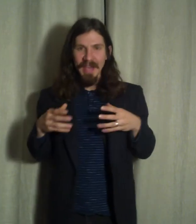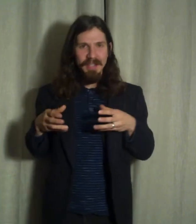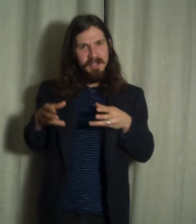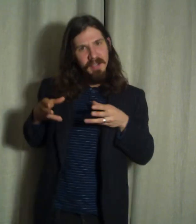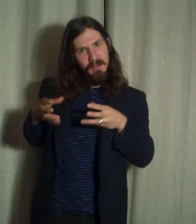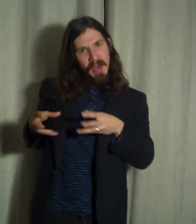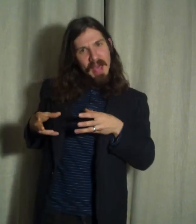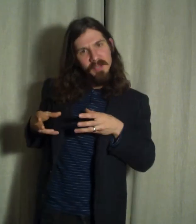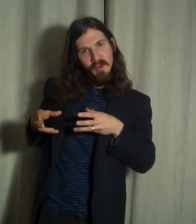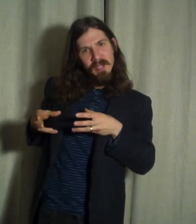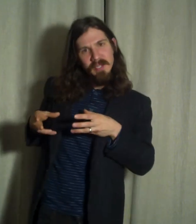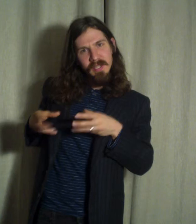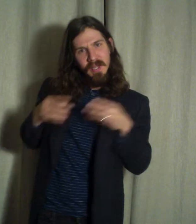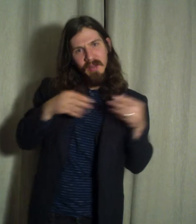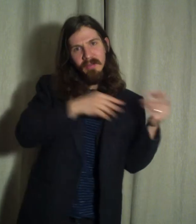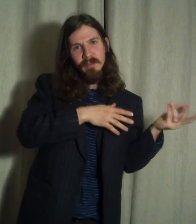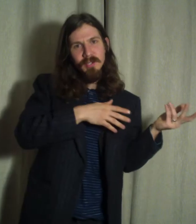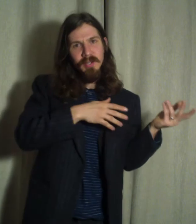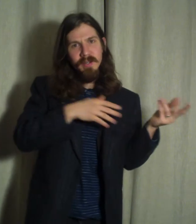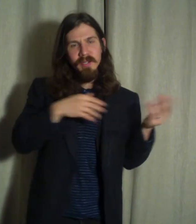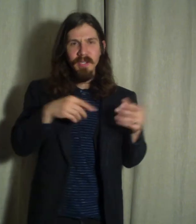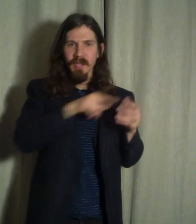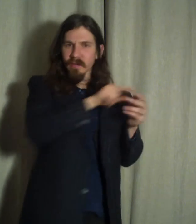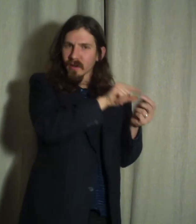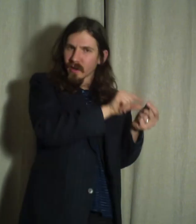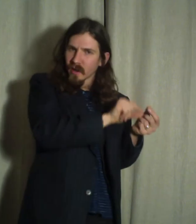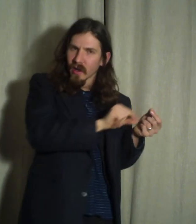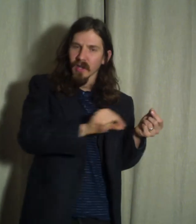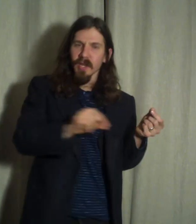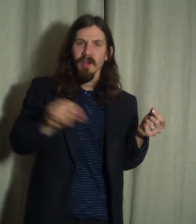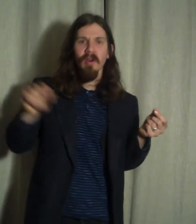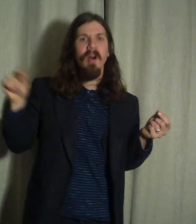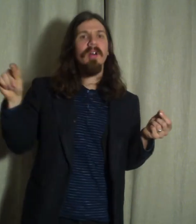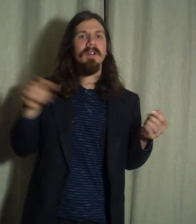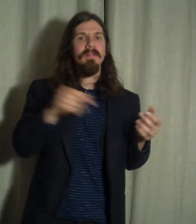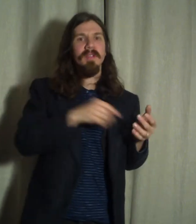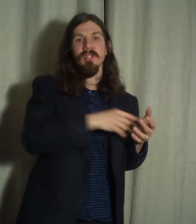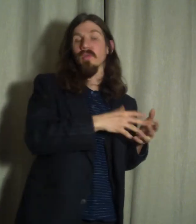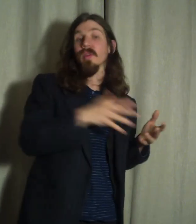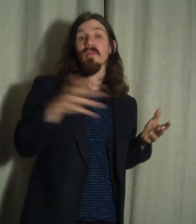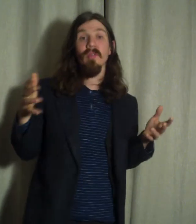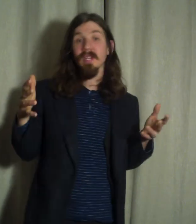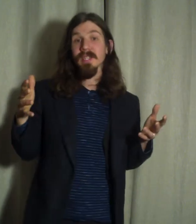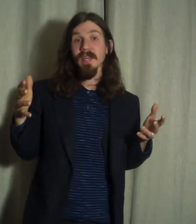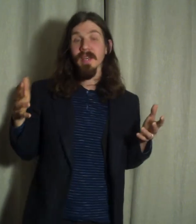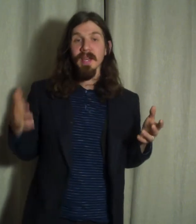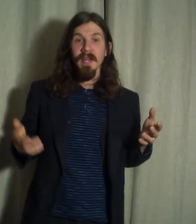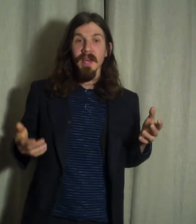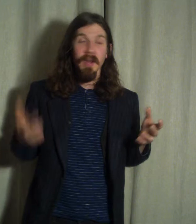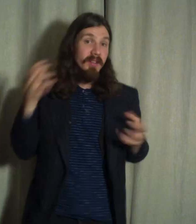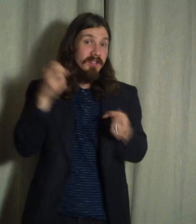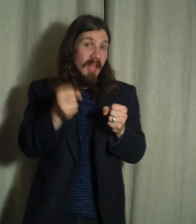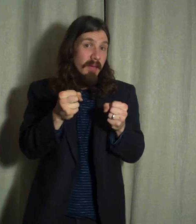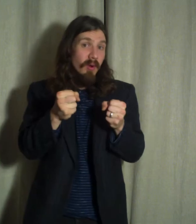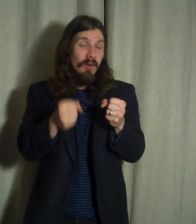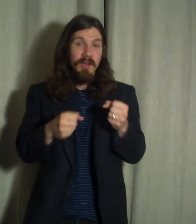tactics like past, present, and future to give a linear arc of the story progressing, and the same chorus